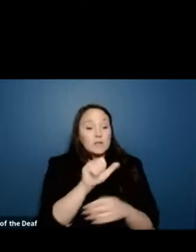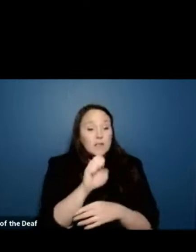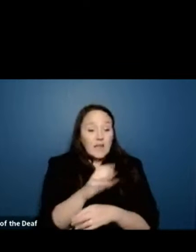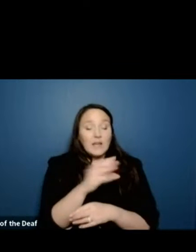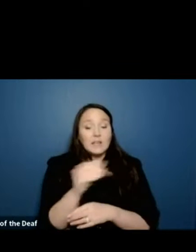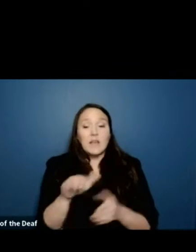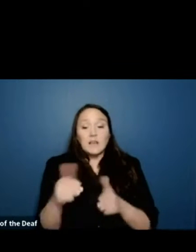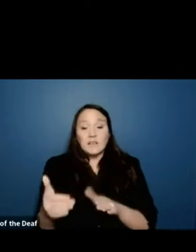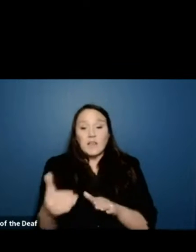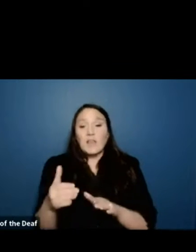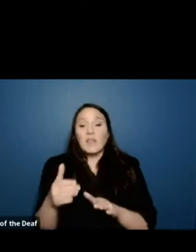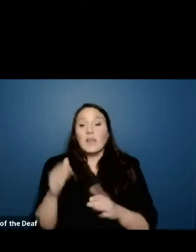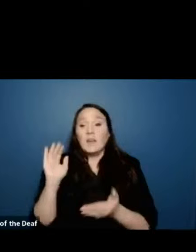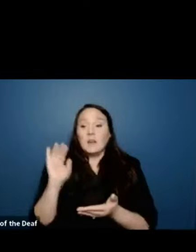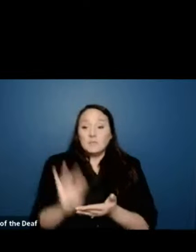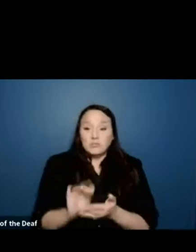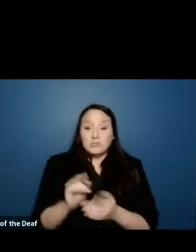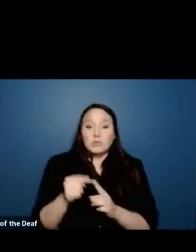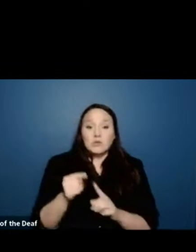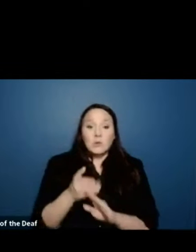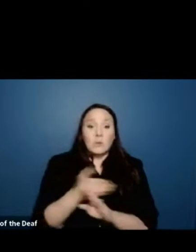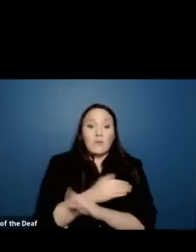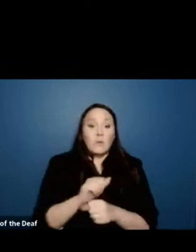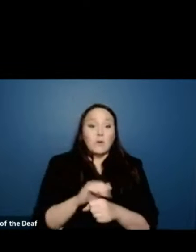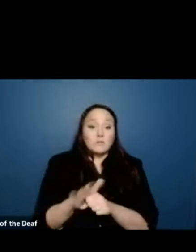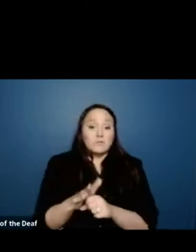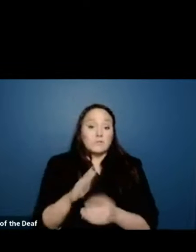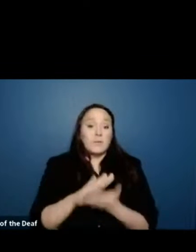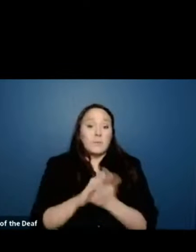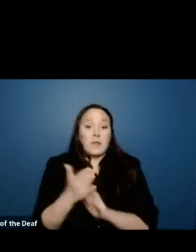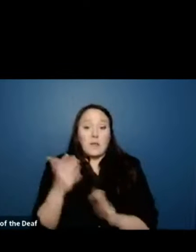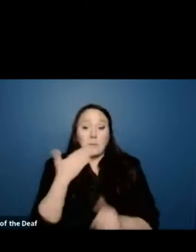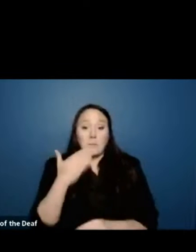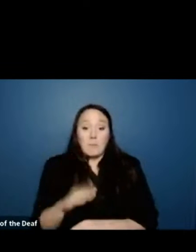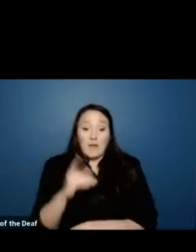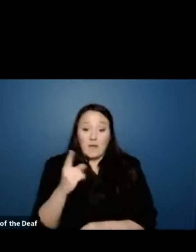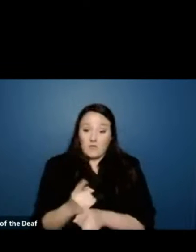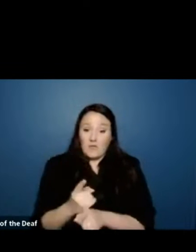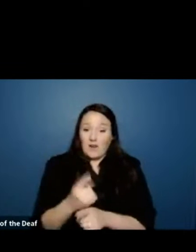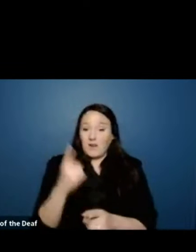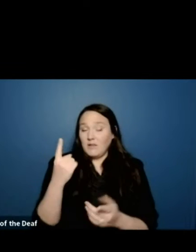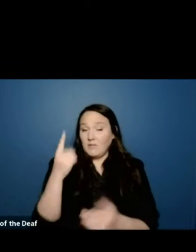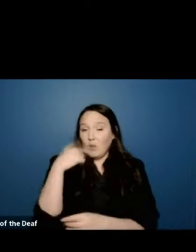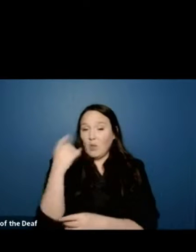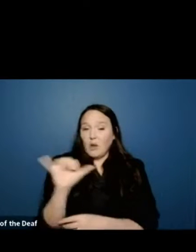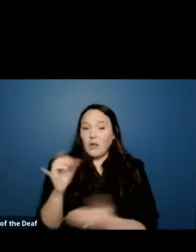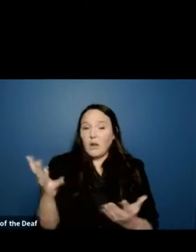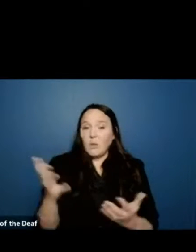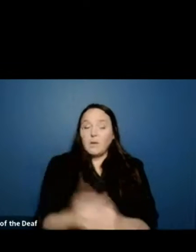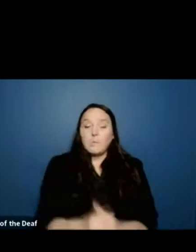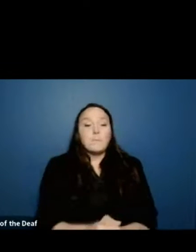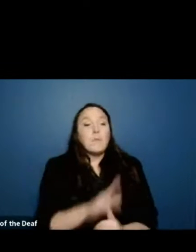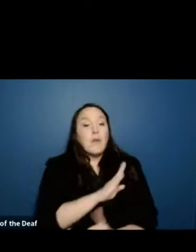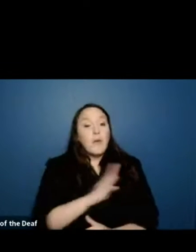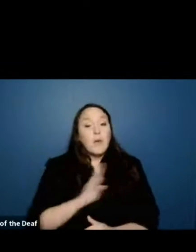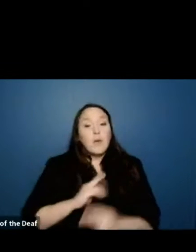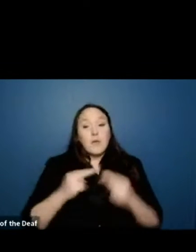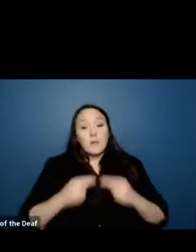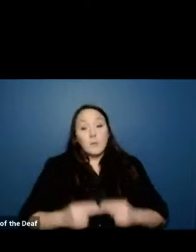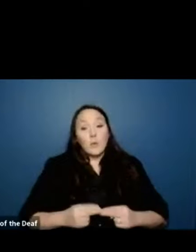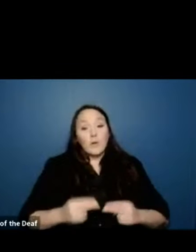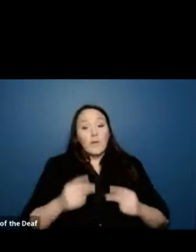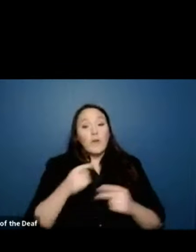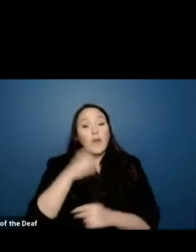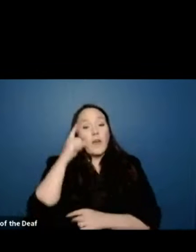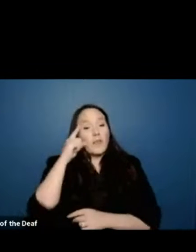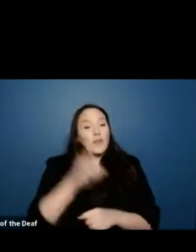down to before COVID-19 became prevalent in the community, correct? What does that look like? The Board of Health, I